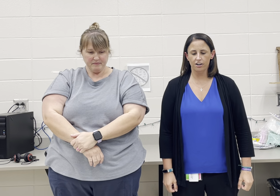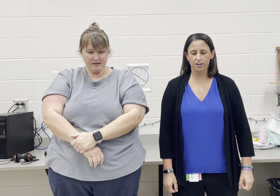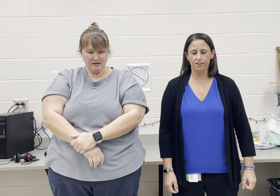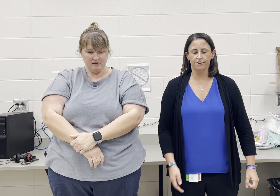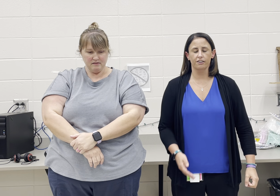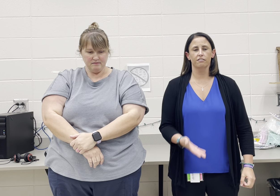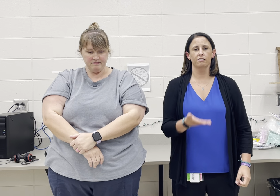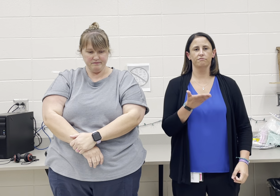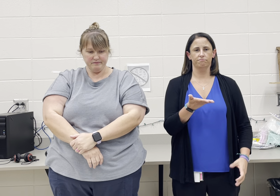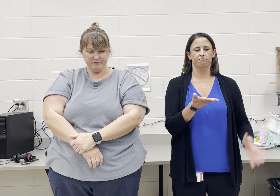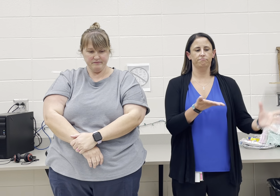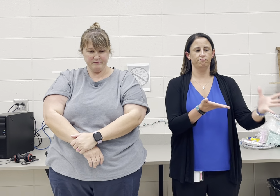Earn.